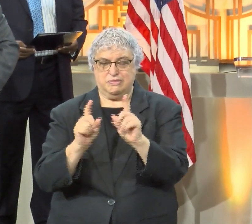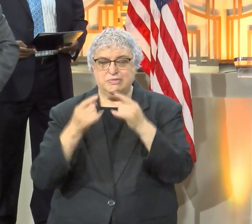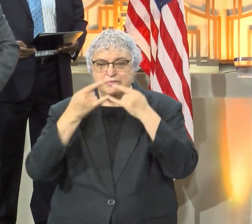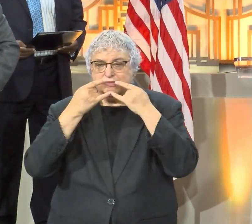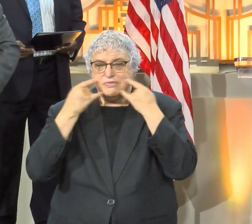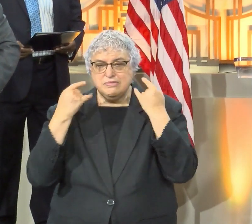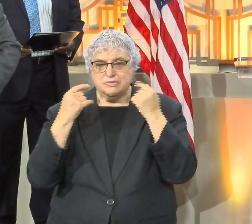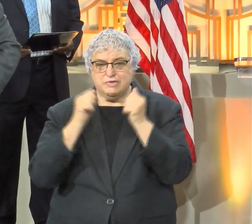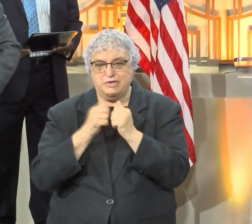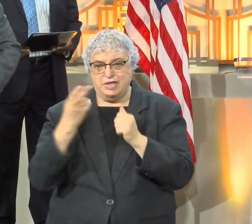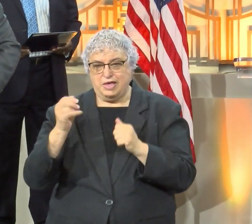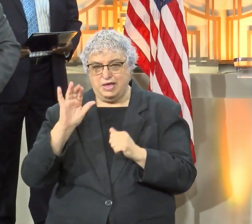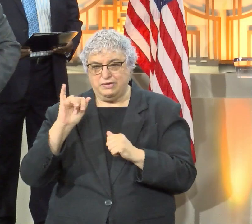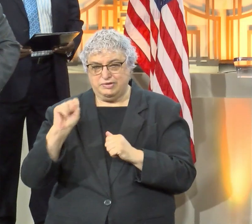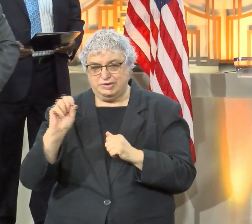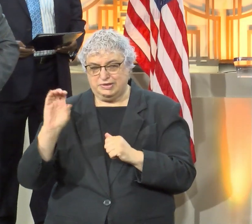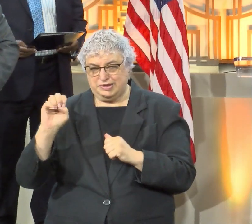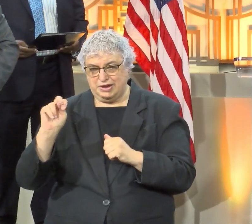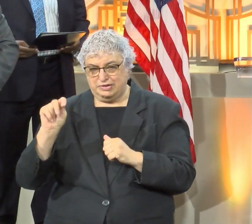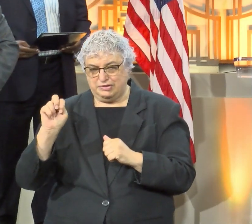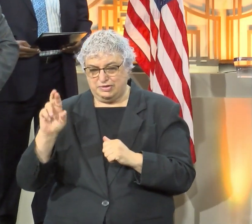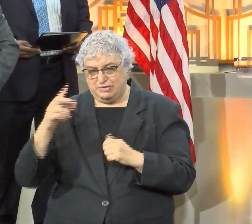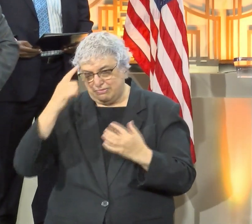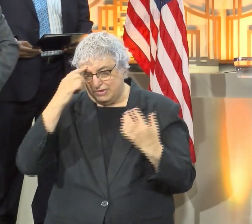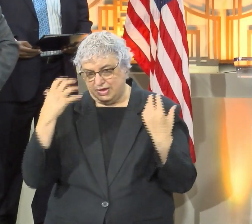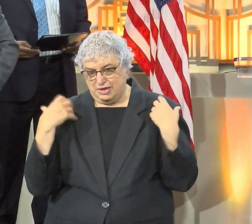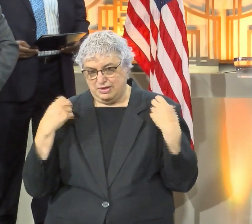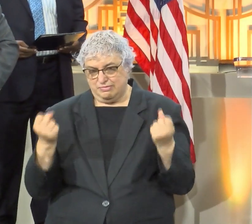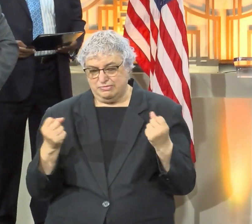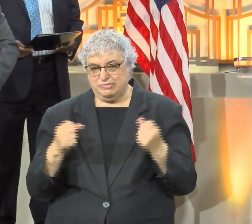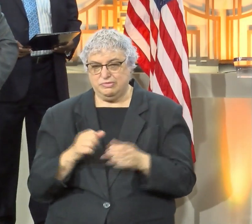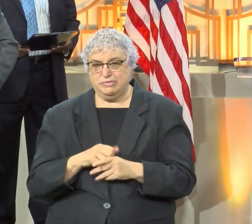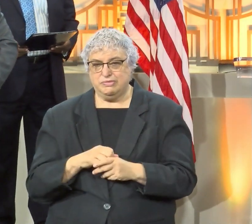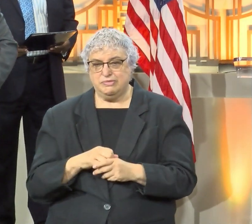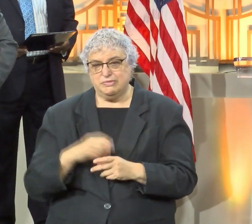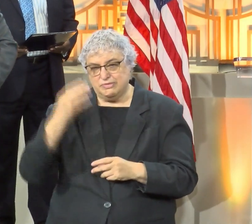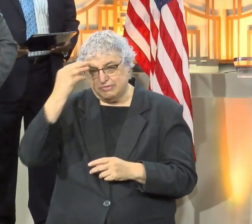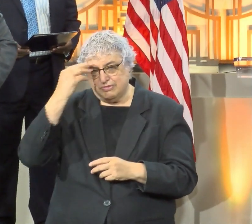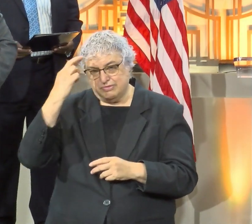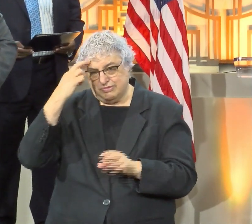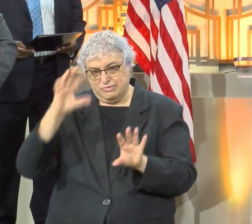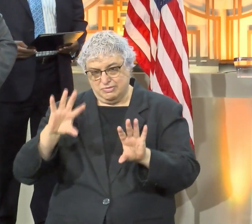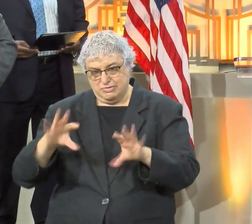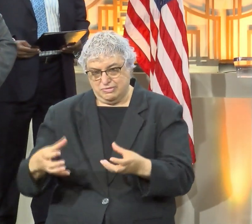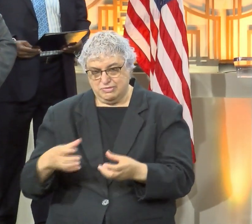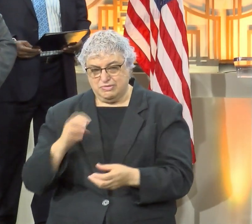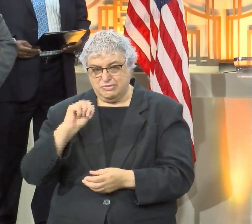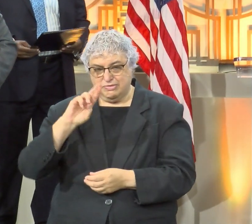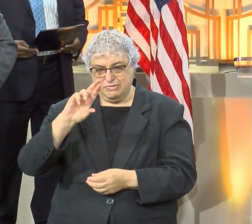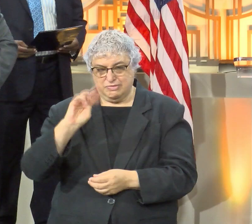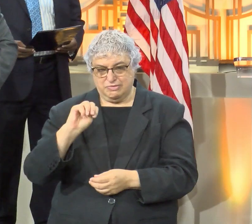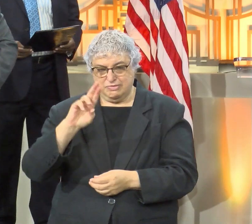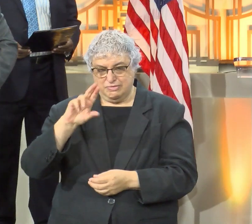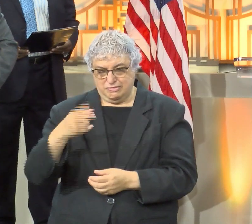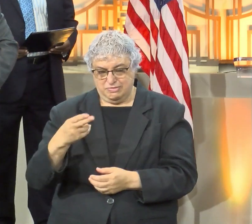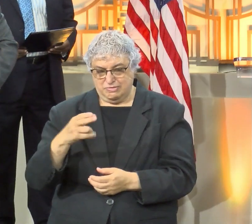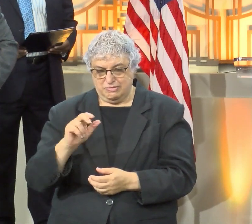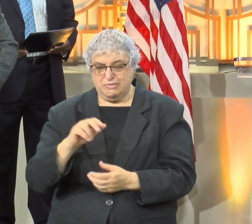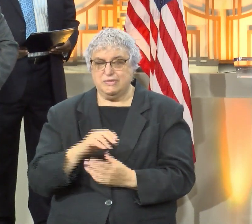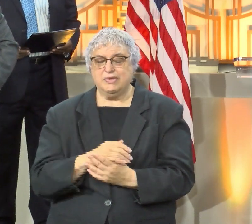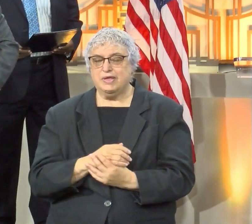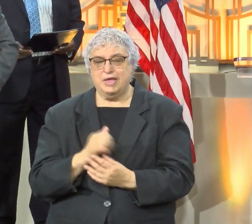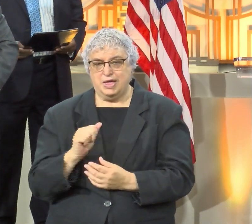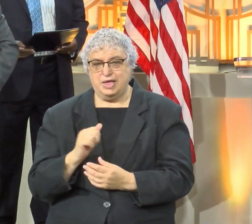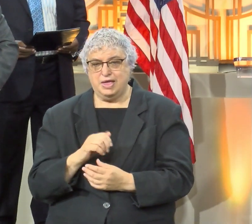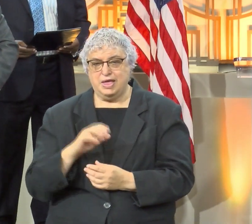from the Harris Center of Mental Health and Intellectual and Developmental Disabilities, formerly MHMRA.